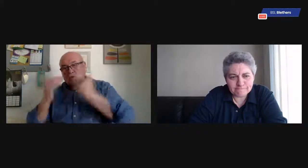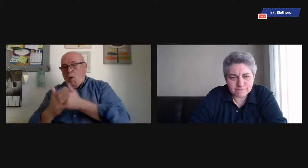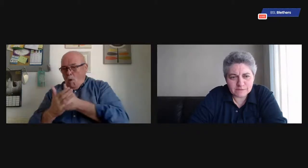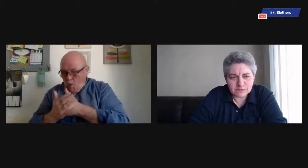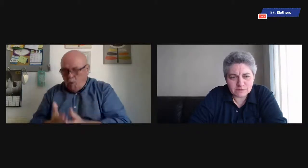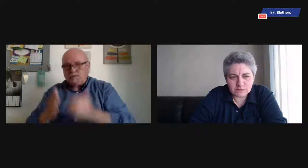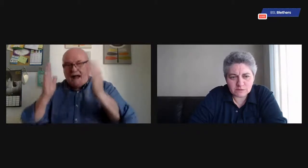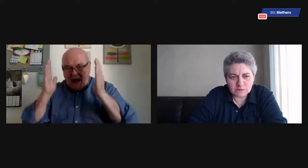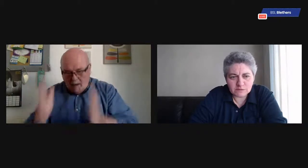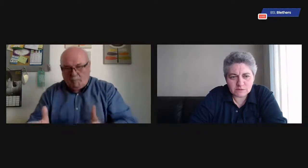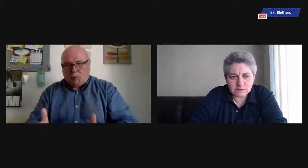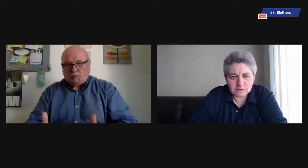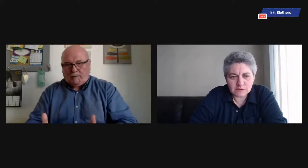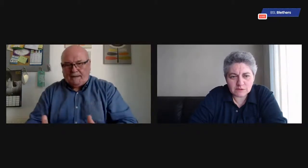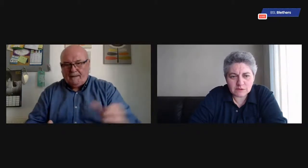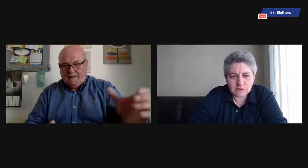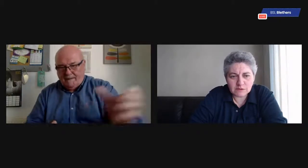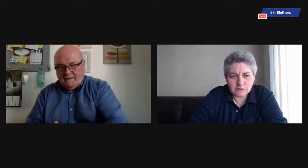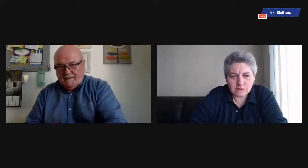"Oh, the